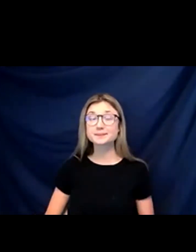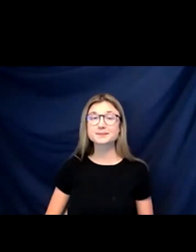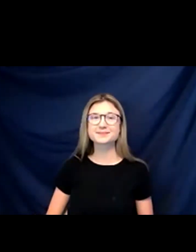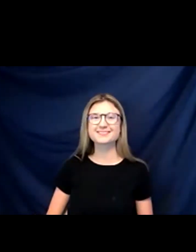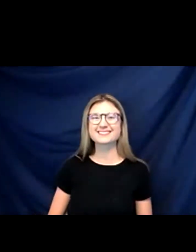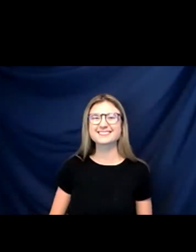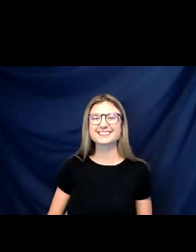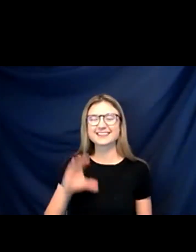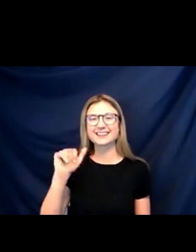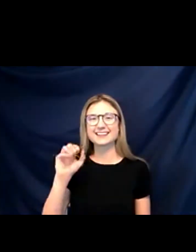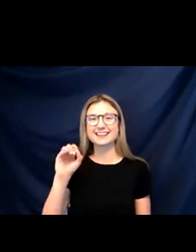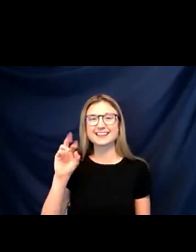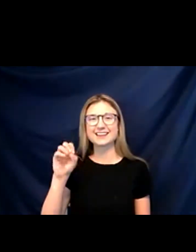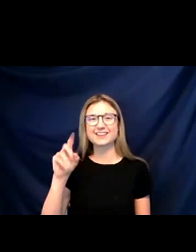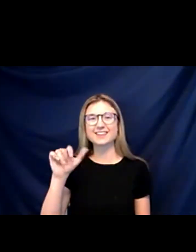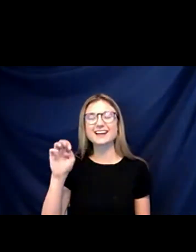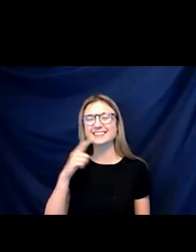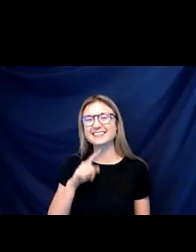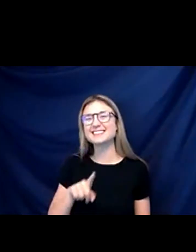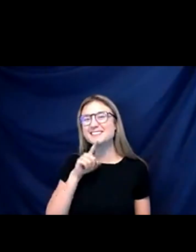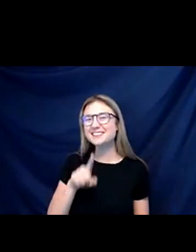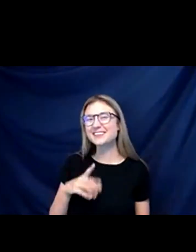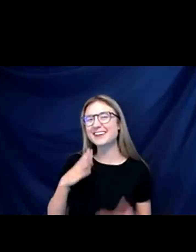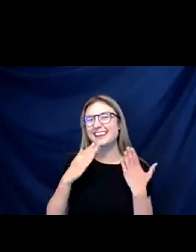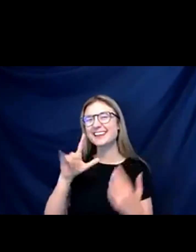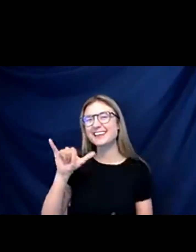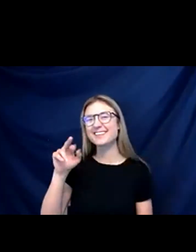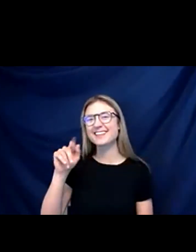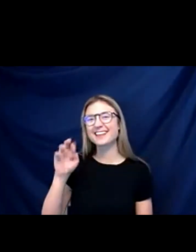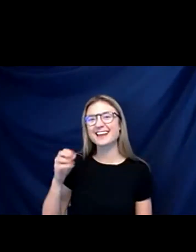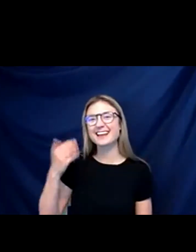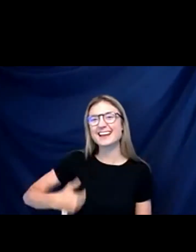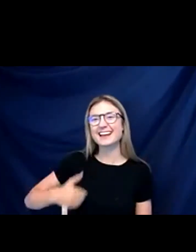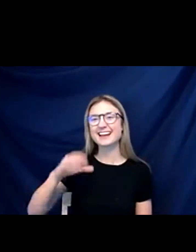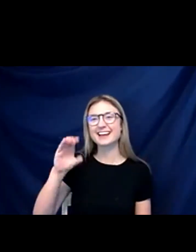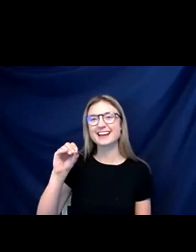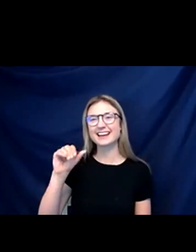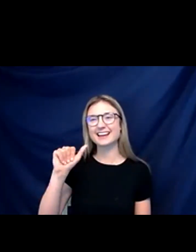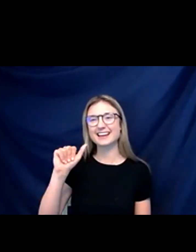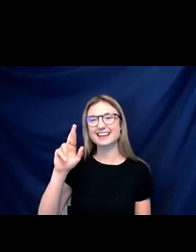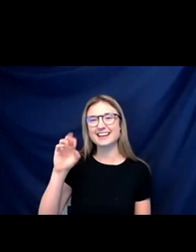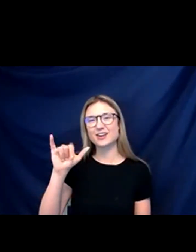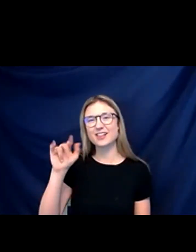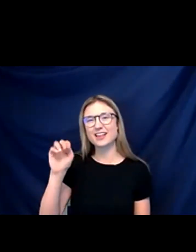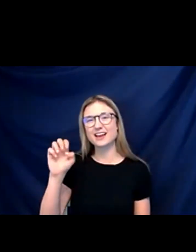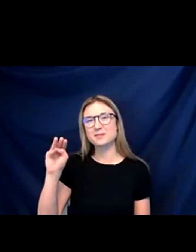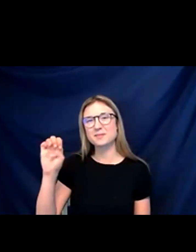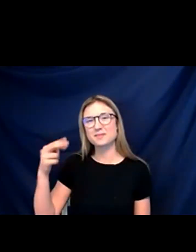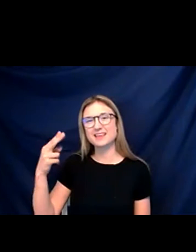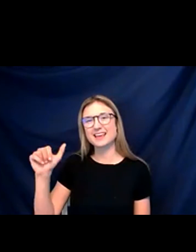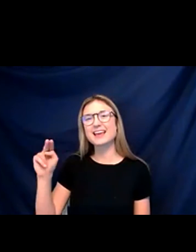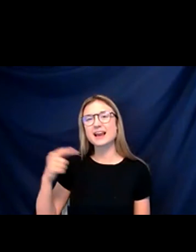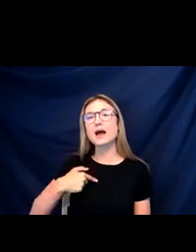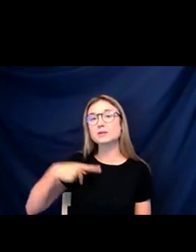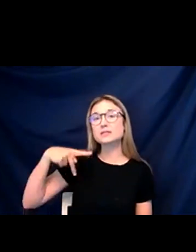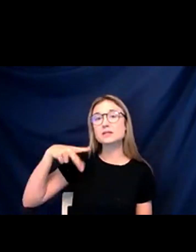Absolutely. Thank you, Lynette. Hey, everybody. I'm Caroline Meehan. I was the proxy chair for the Legislative Committee this